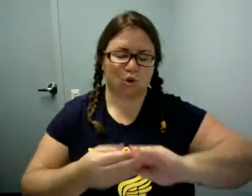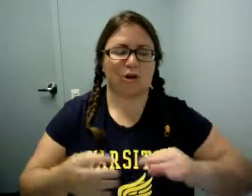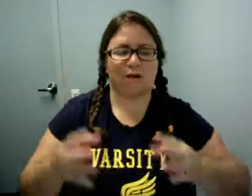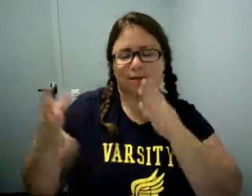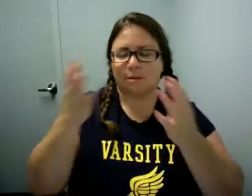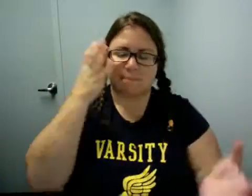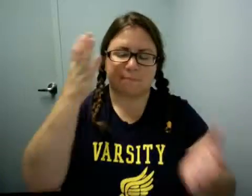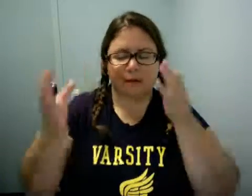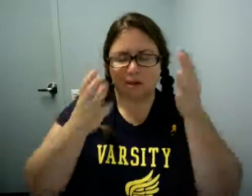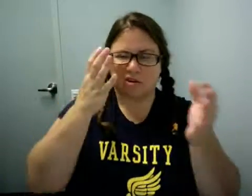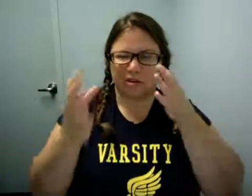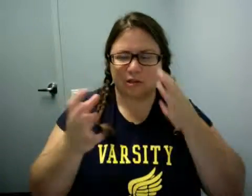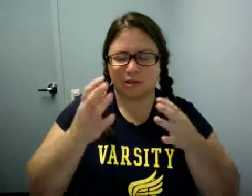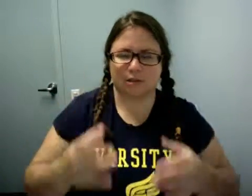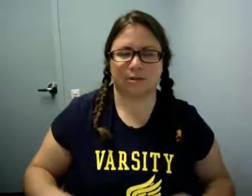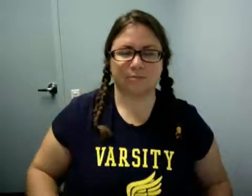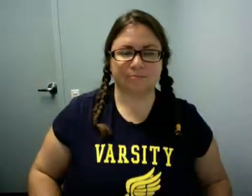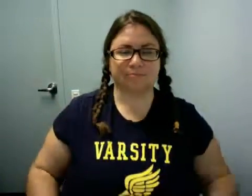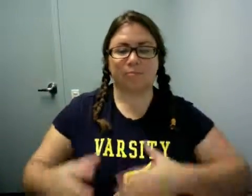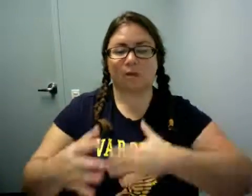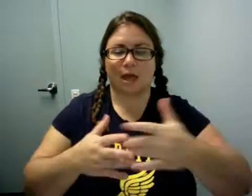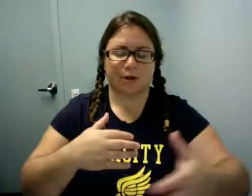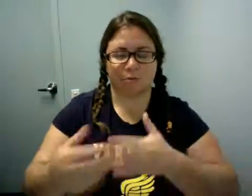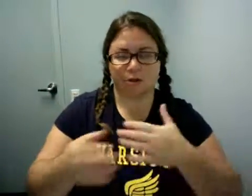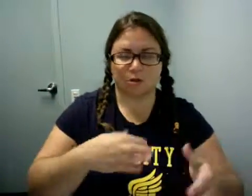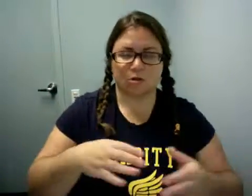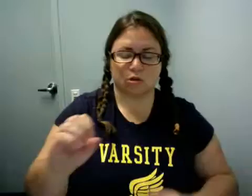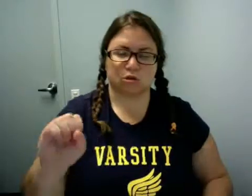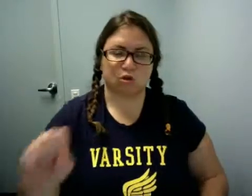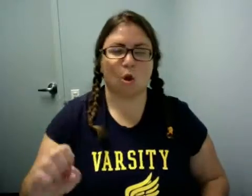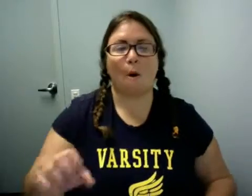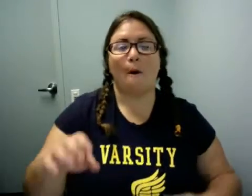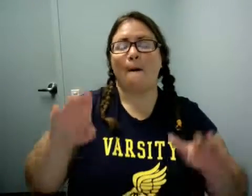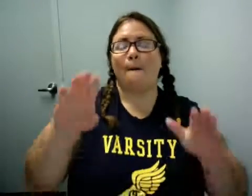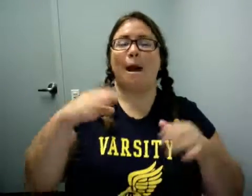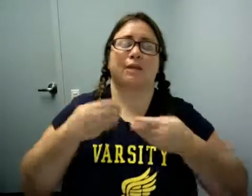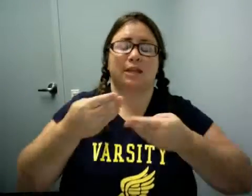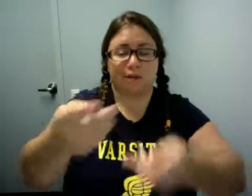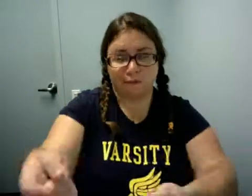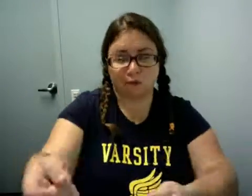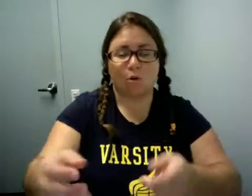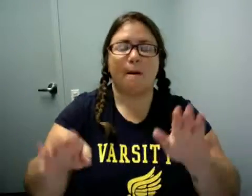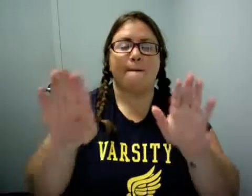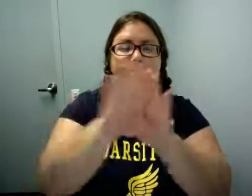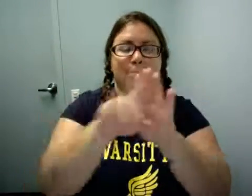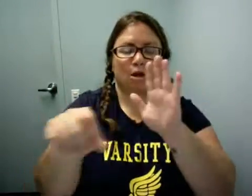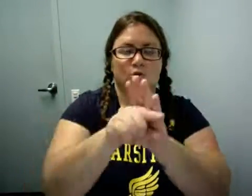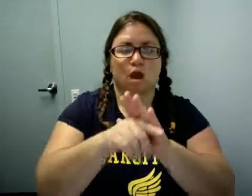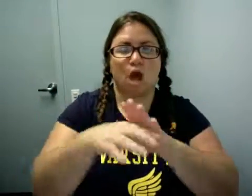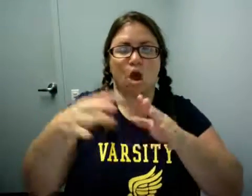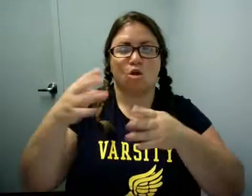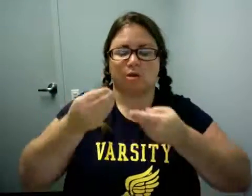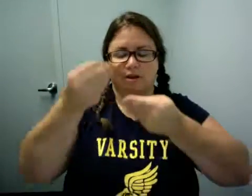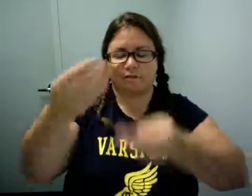unfortunate. Anyways, so start off with a little bit of background. I come from a huge hockey